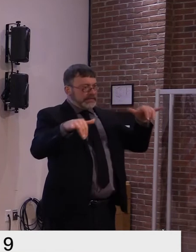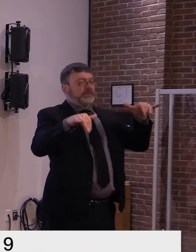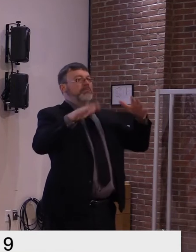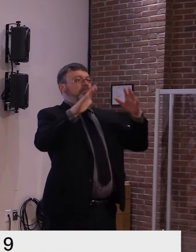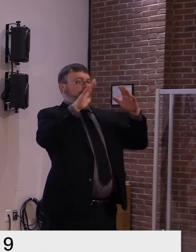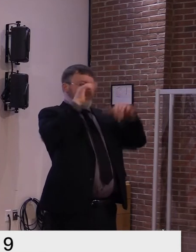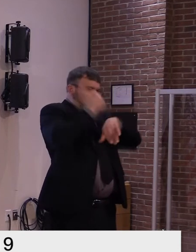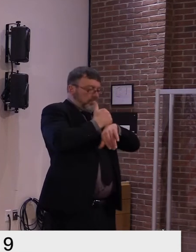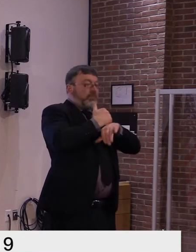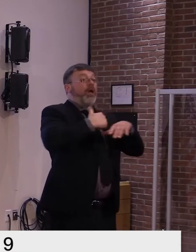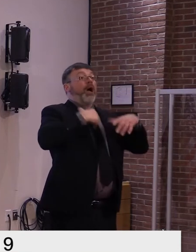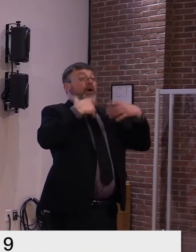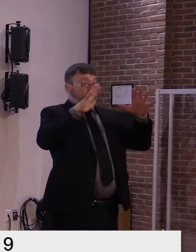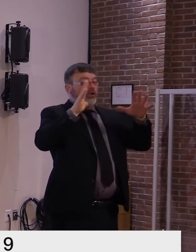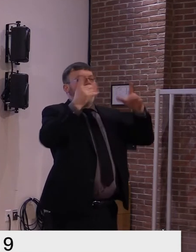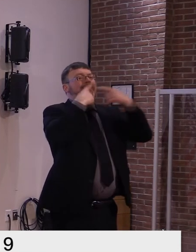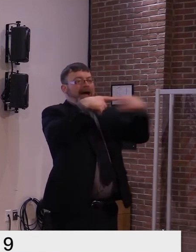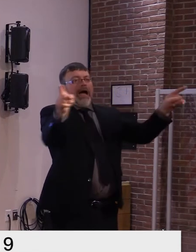shortly.